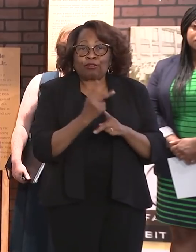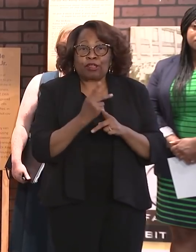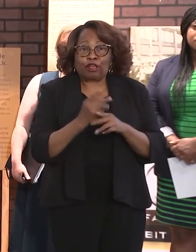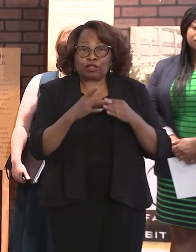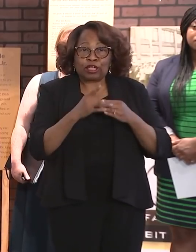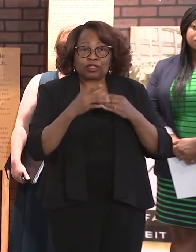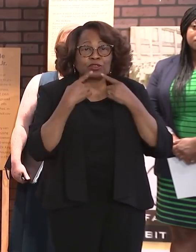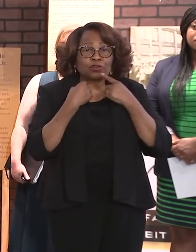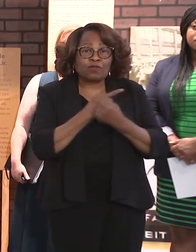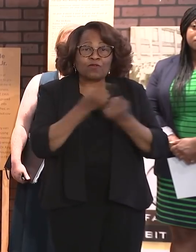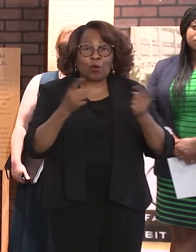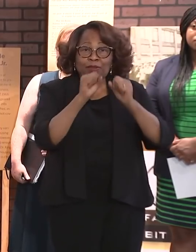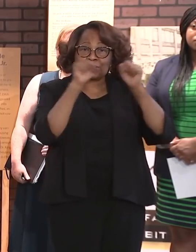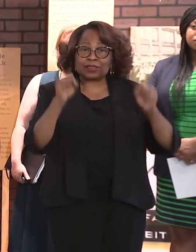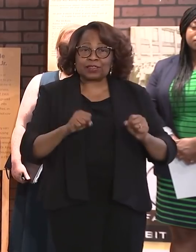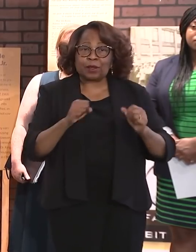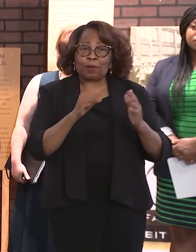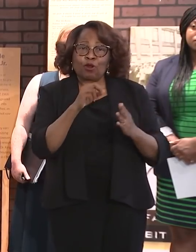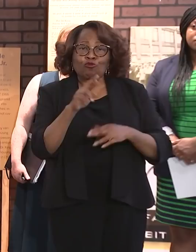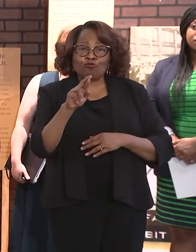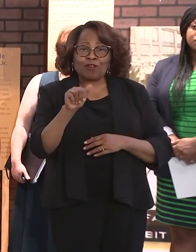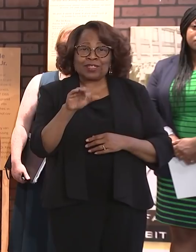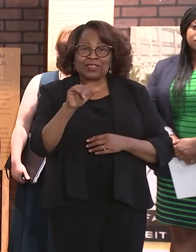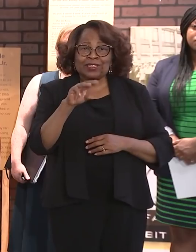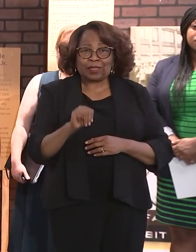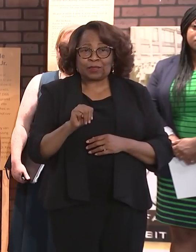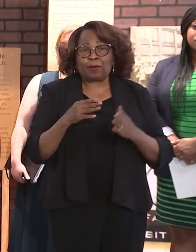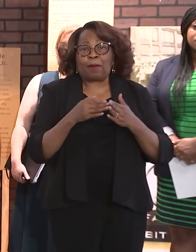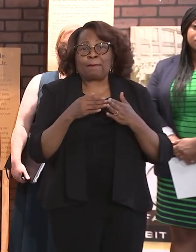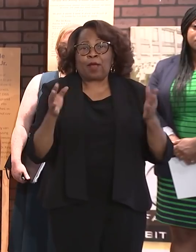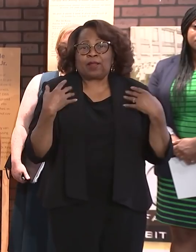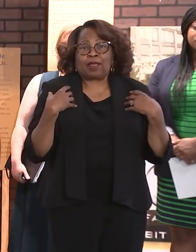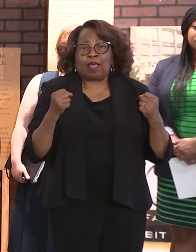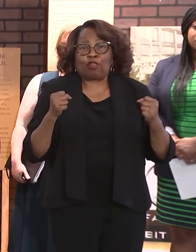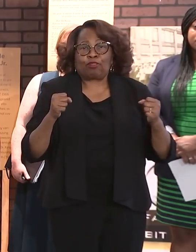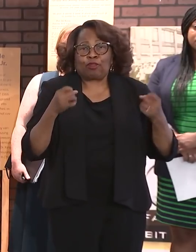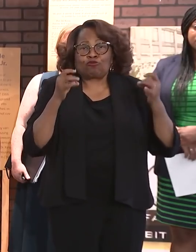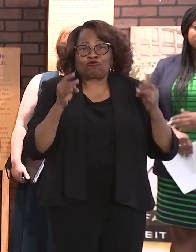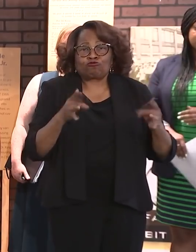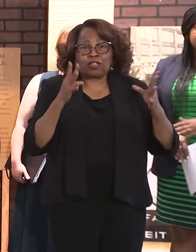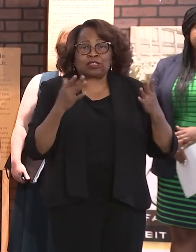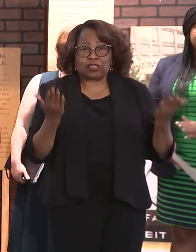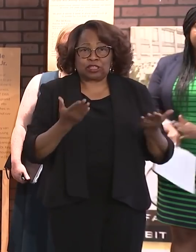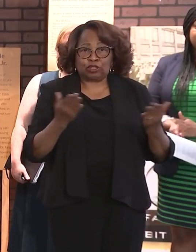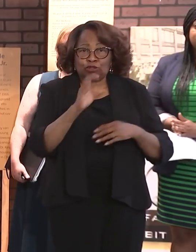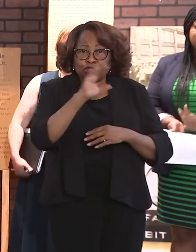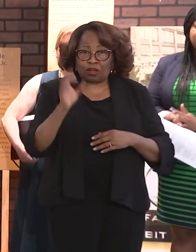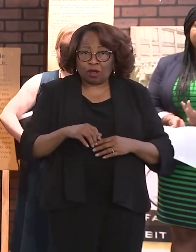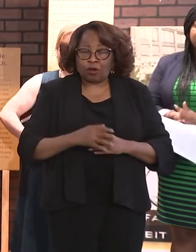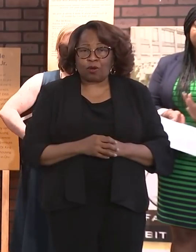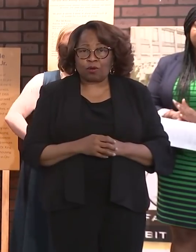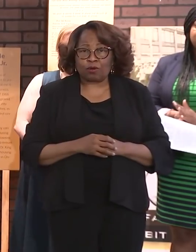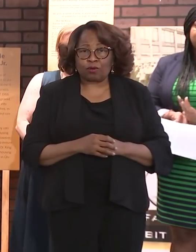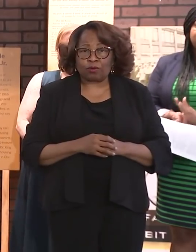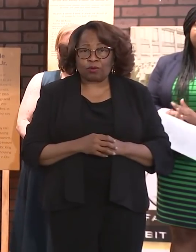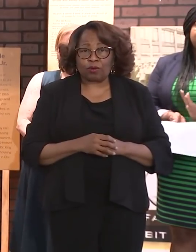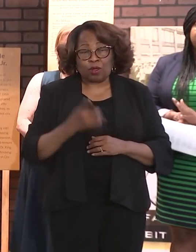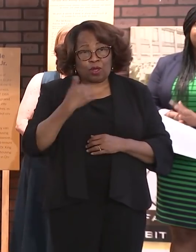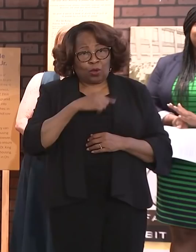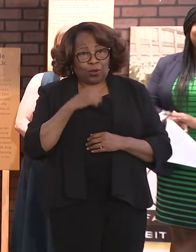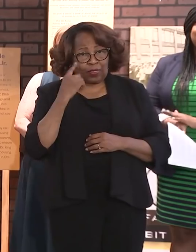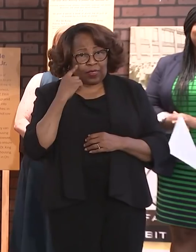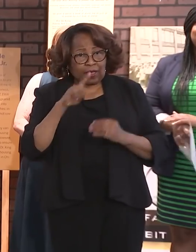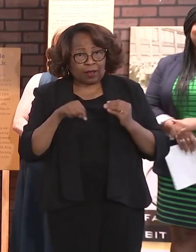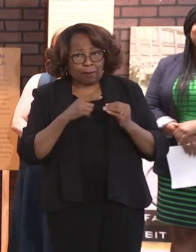declare systemic racism as a public health crisis here in Chicago. When we think about